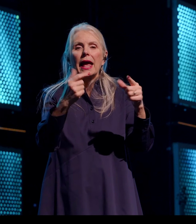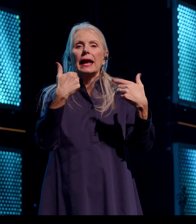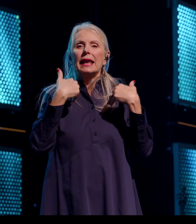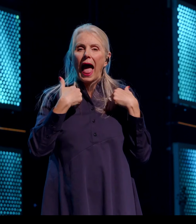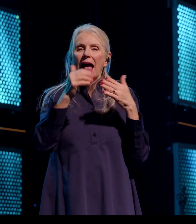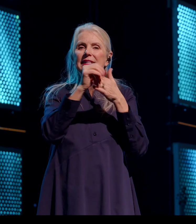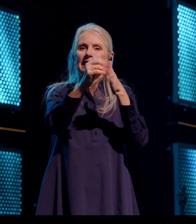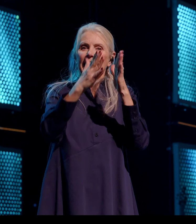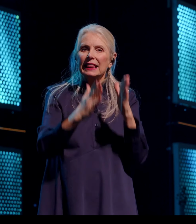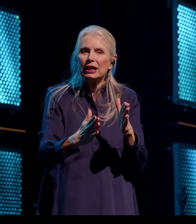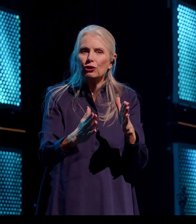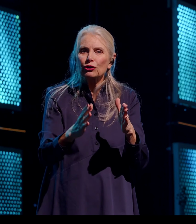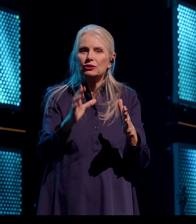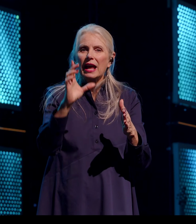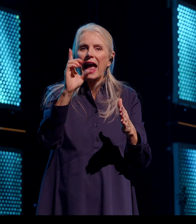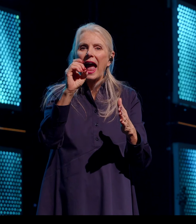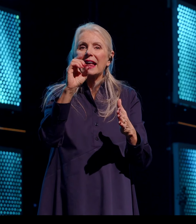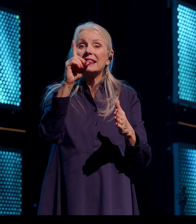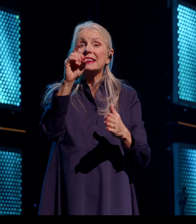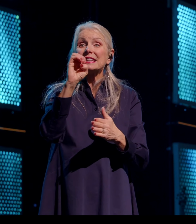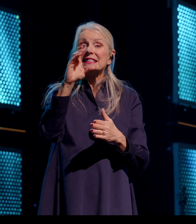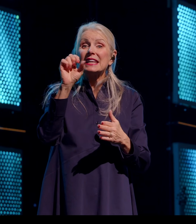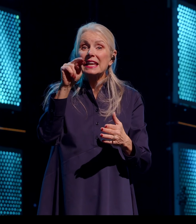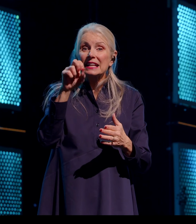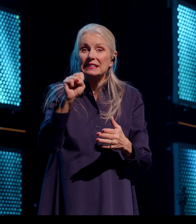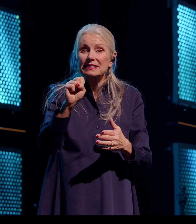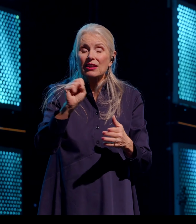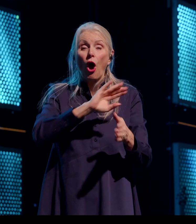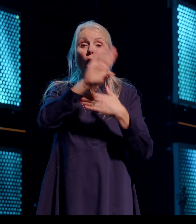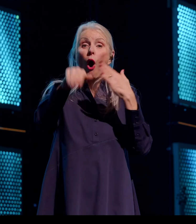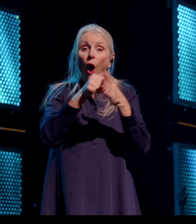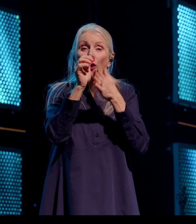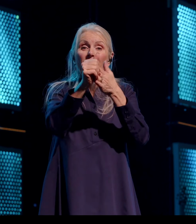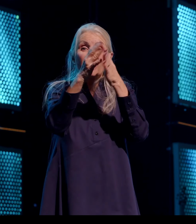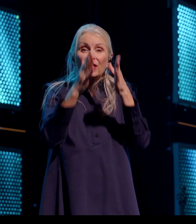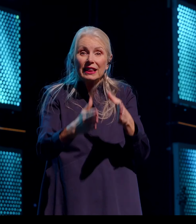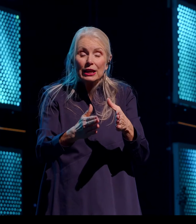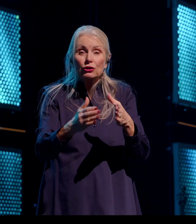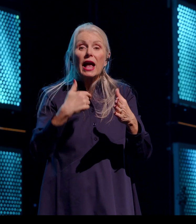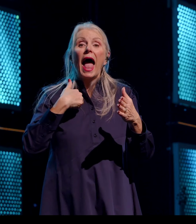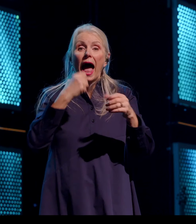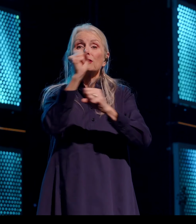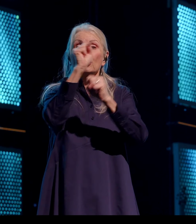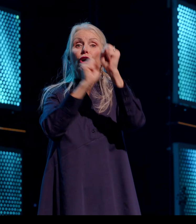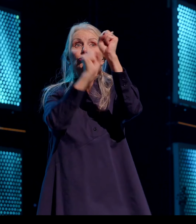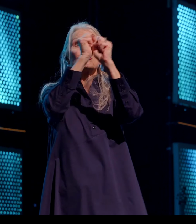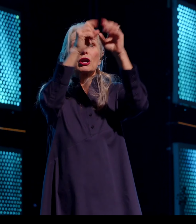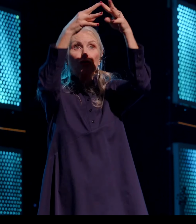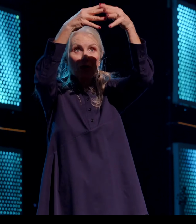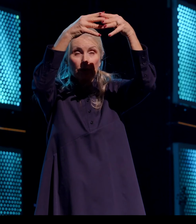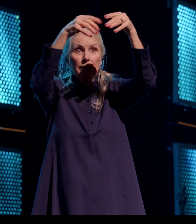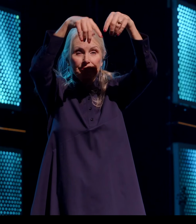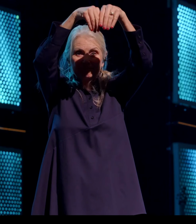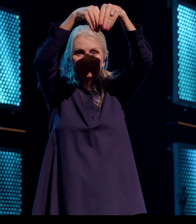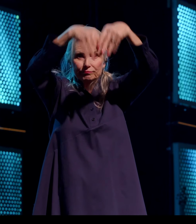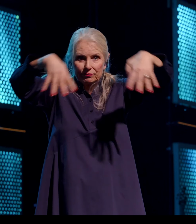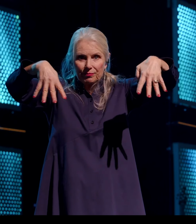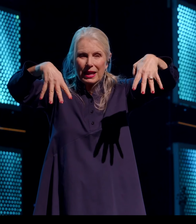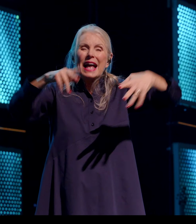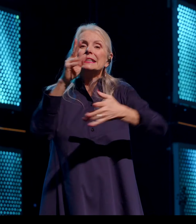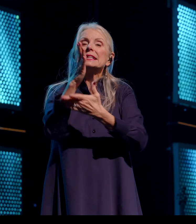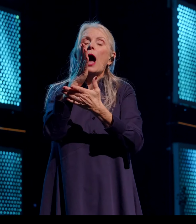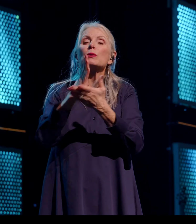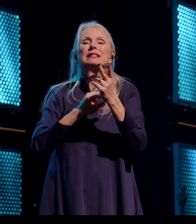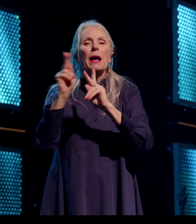the deacons. Why? It's showing that the church had leadership. It's showing that the church had organizational structure. Some people are just like